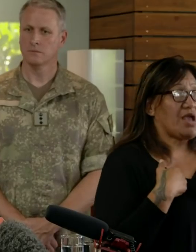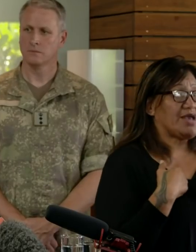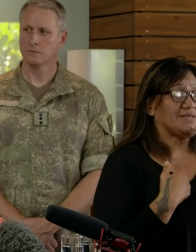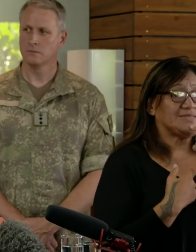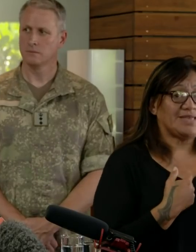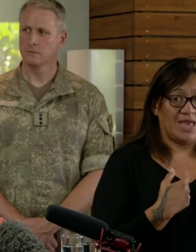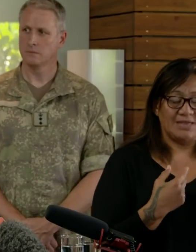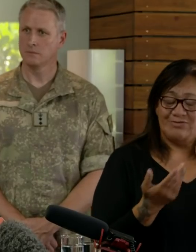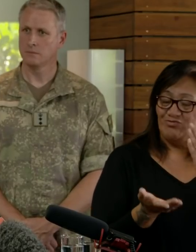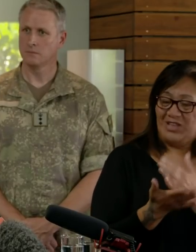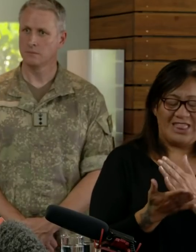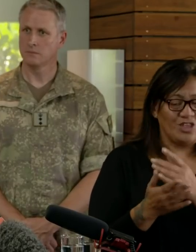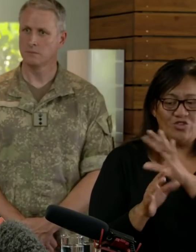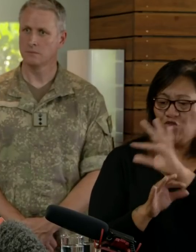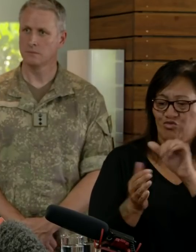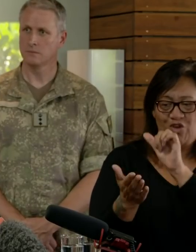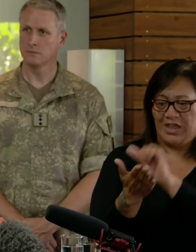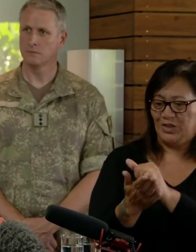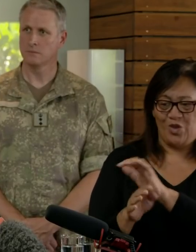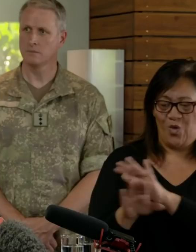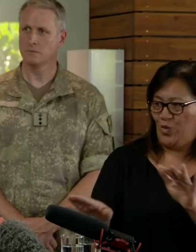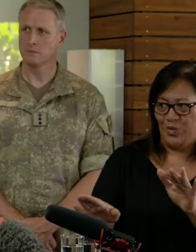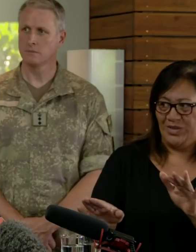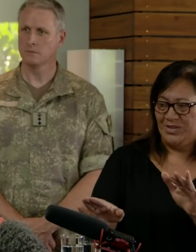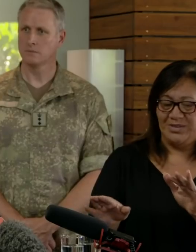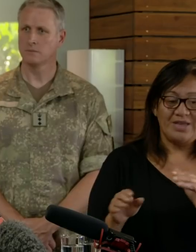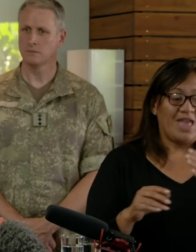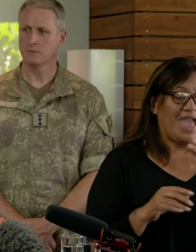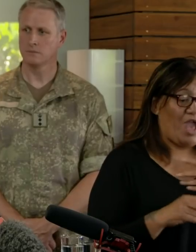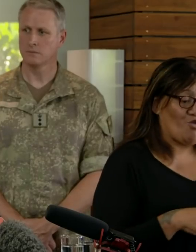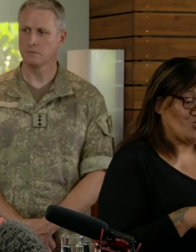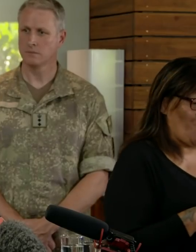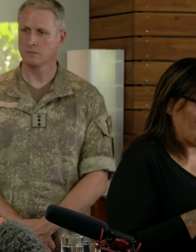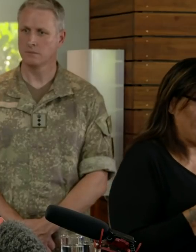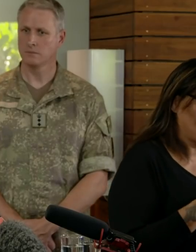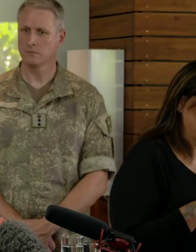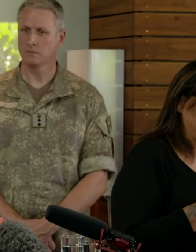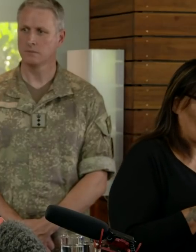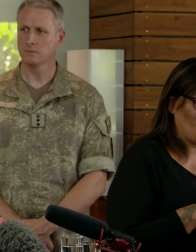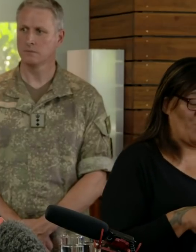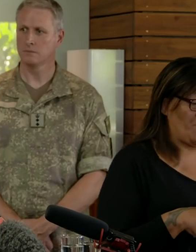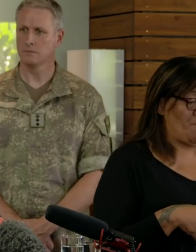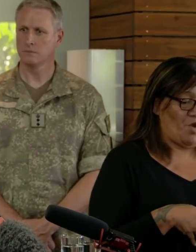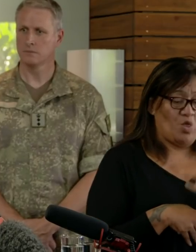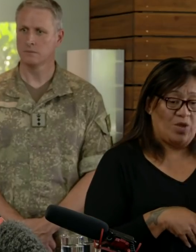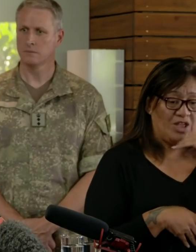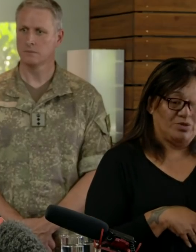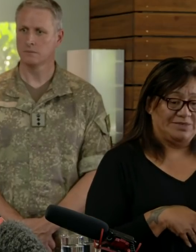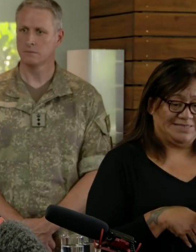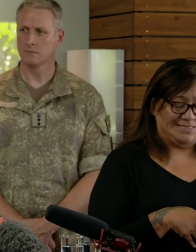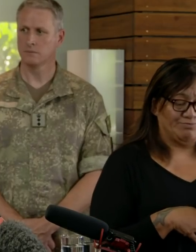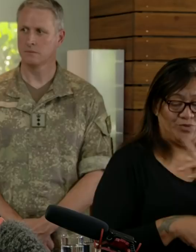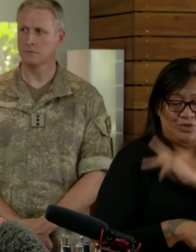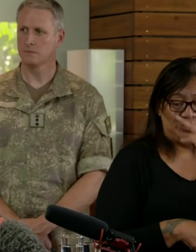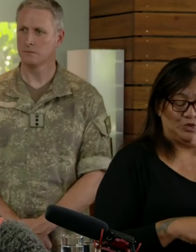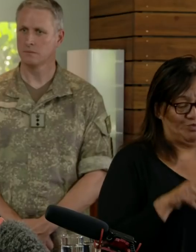that that's entirely incorrect and that our coroners and our Chief Coroner are 100% diligent and